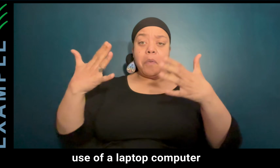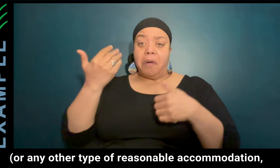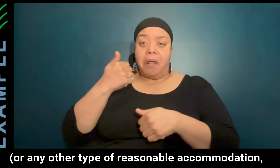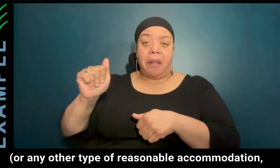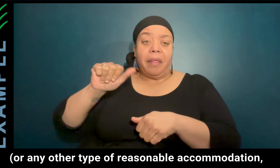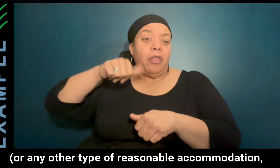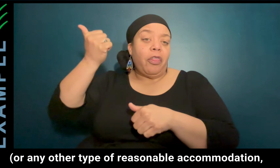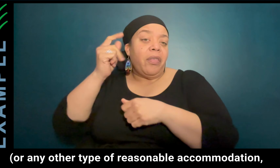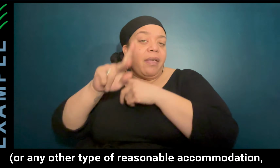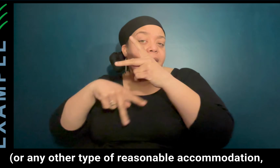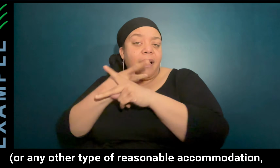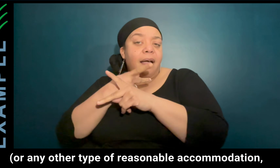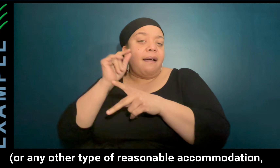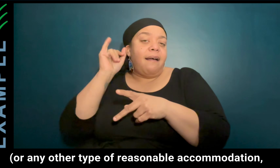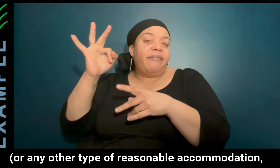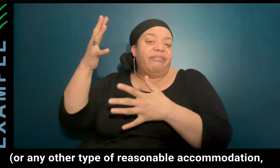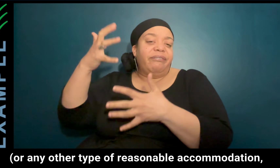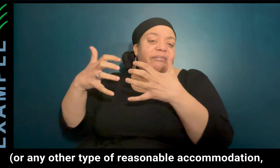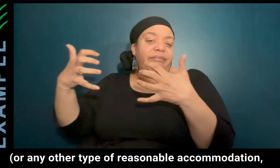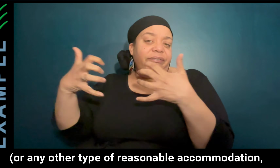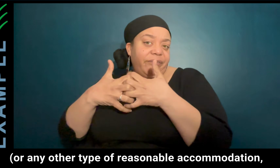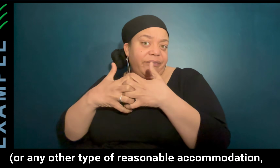or any other type of reasonable accommodation,